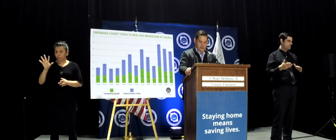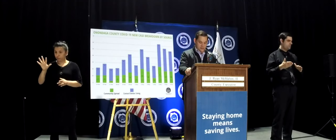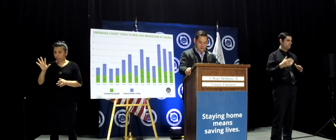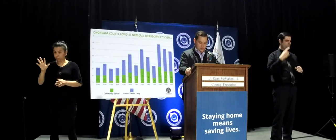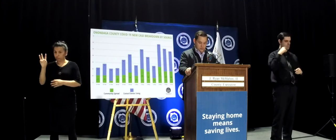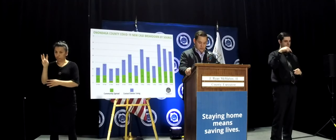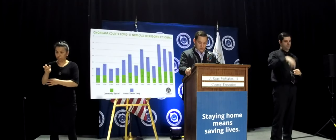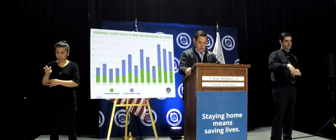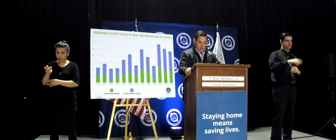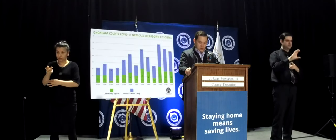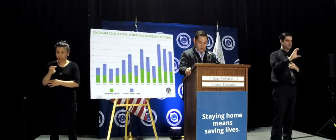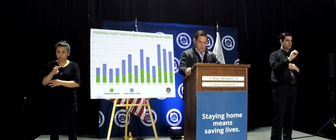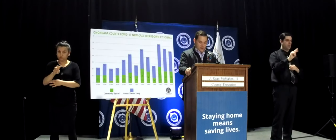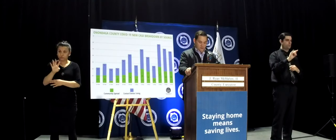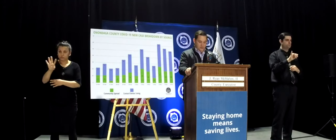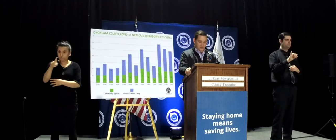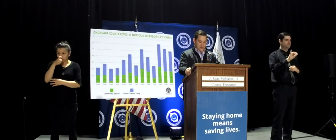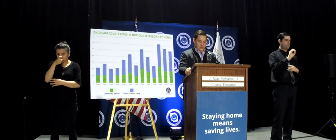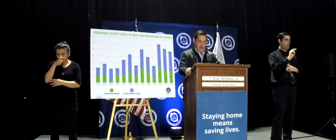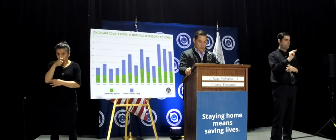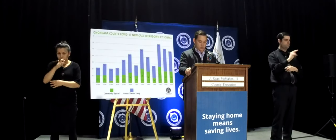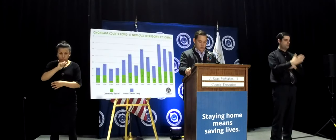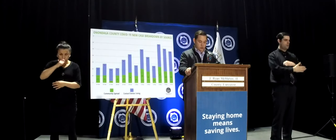15,392 tests. We've had